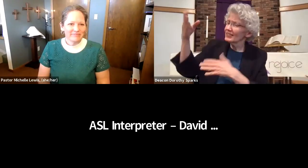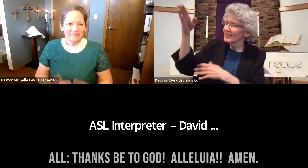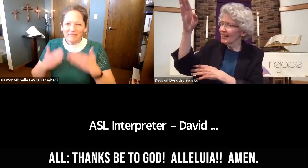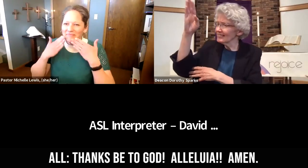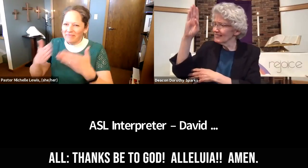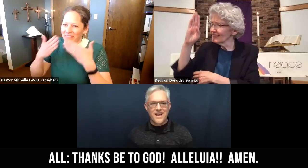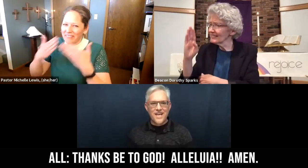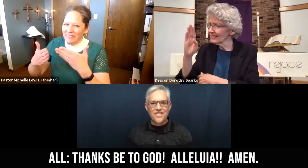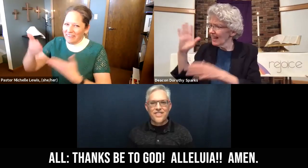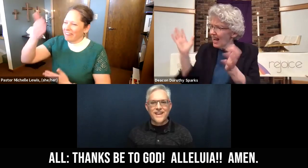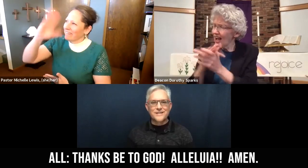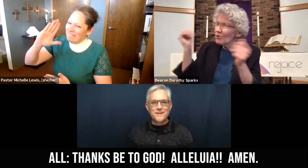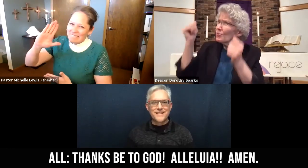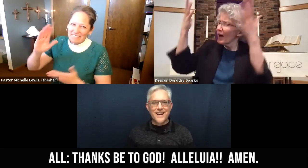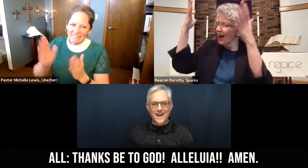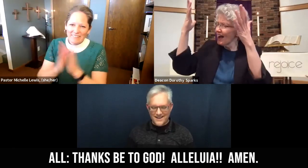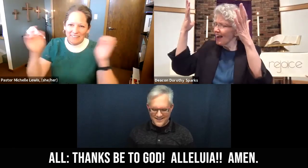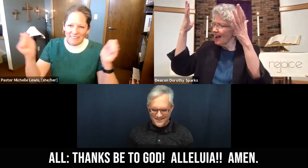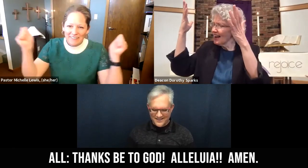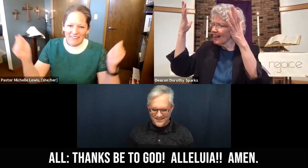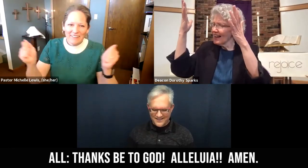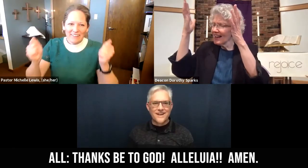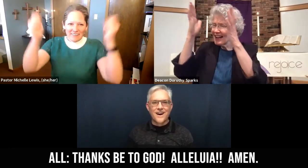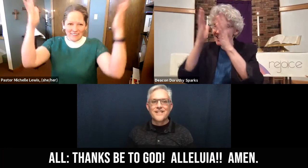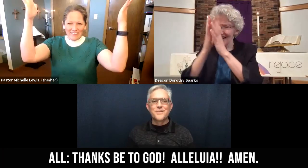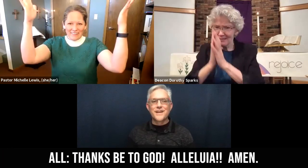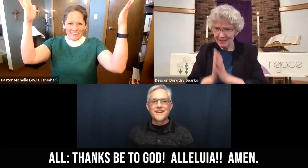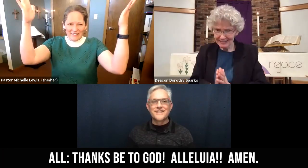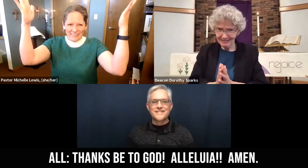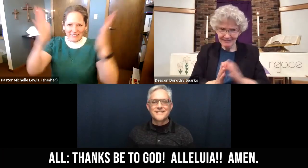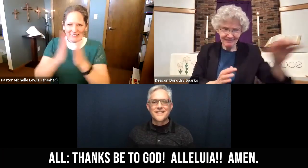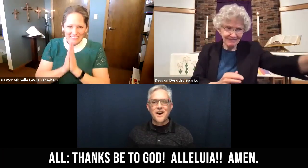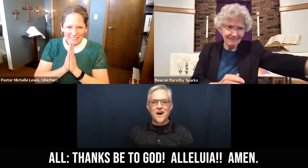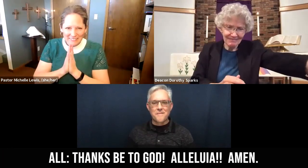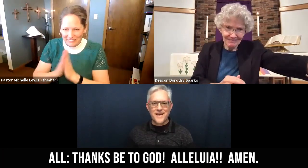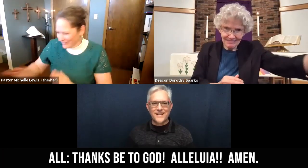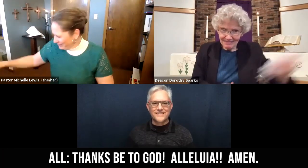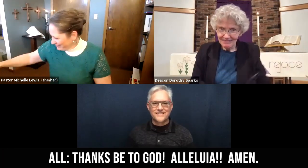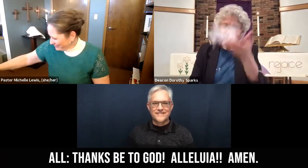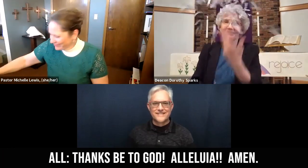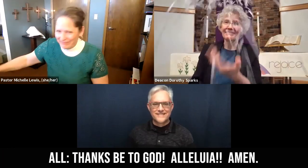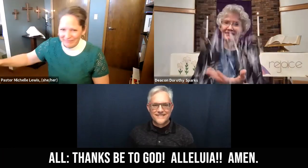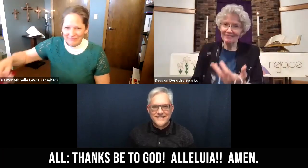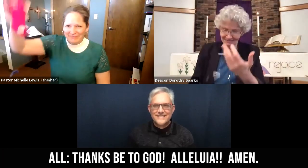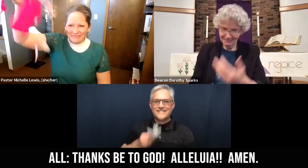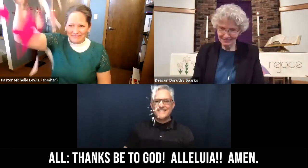Congregation, thanks be to God. Alleluia. Amen.